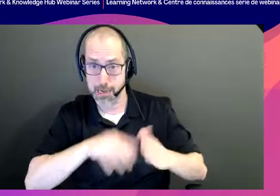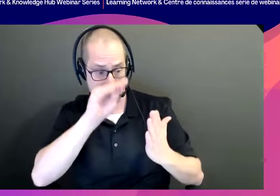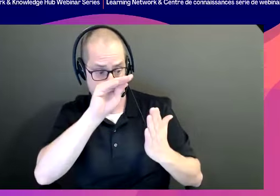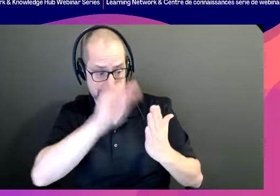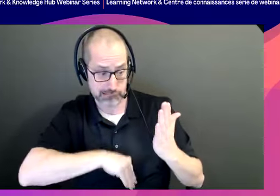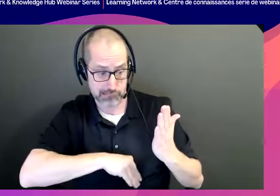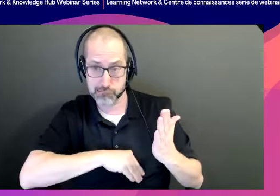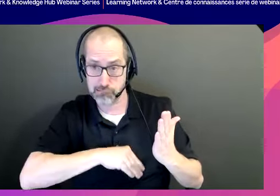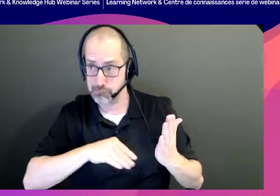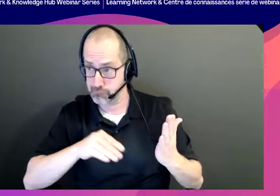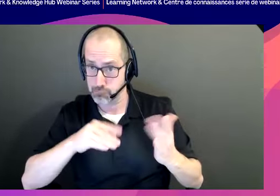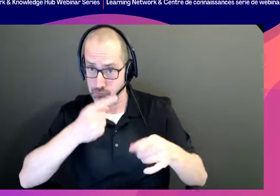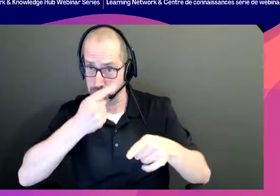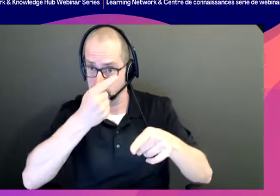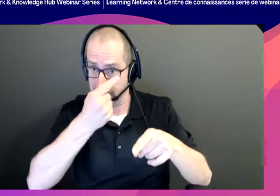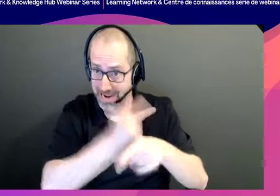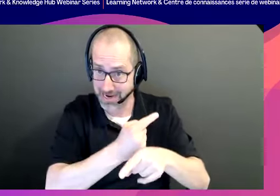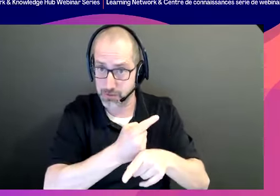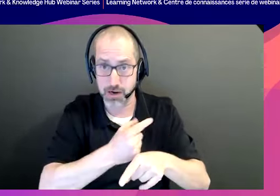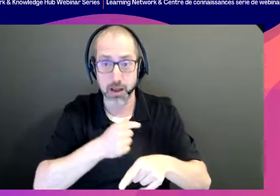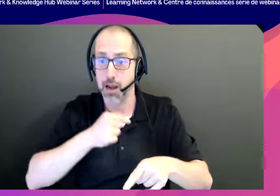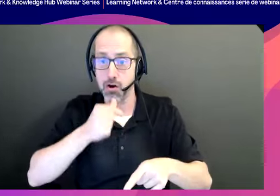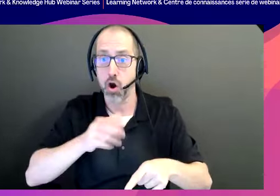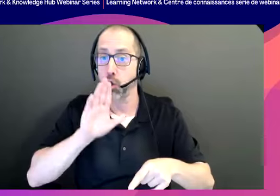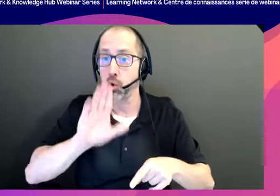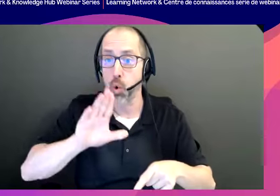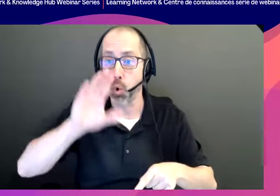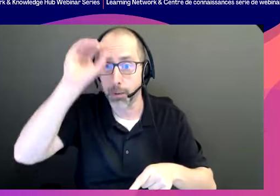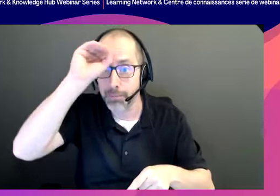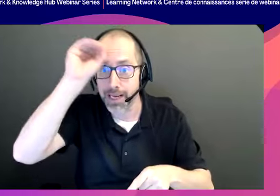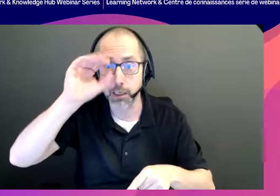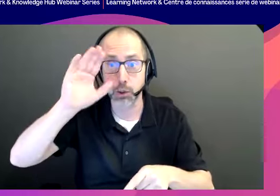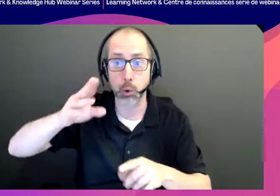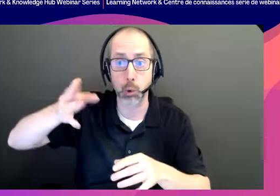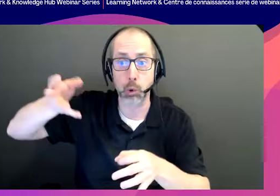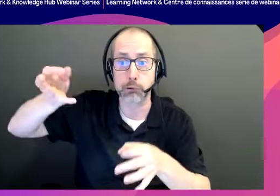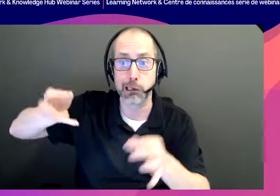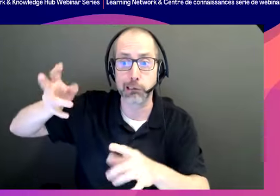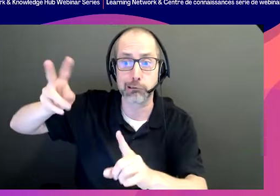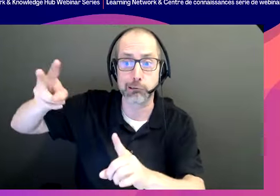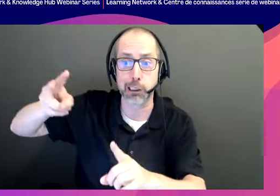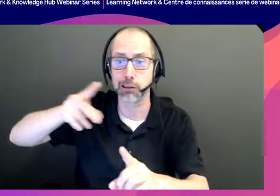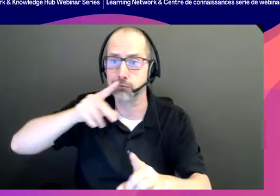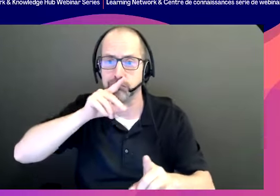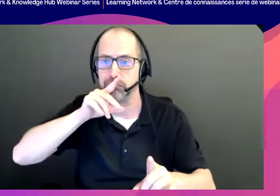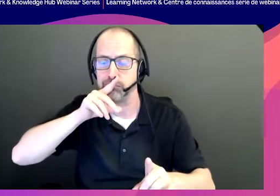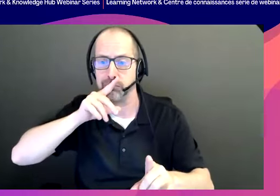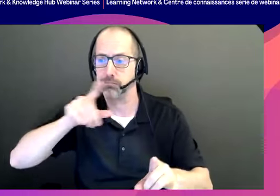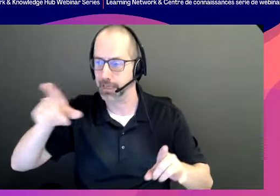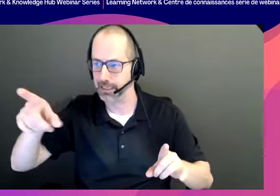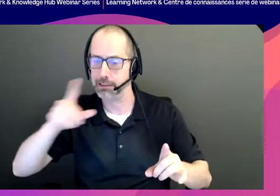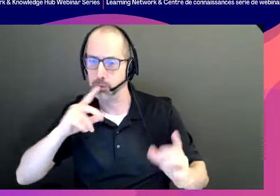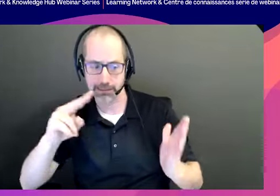and not making judgments about her, she'll feel safer and she'll be able to trust more.